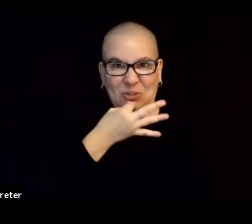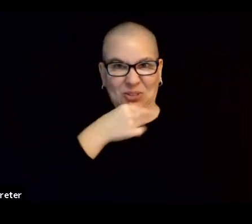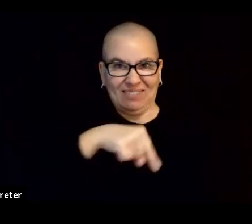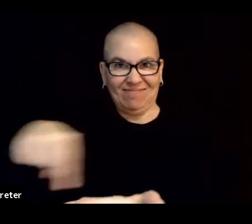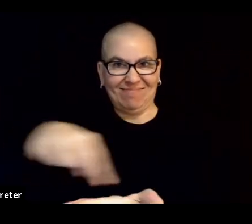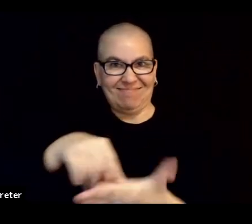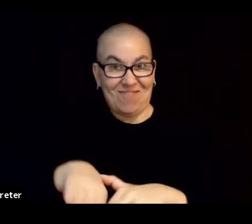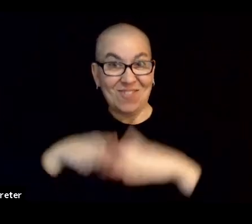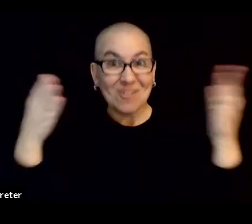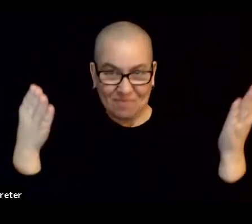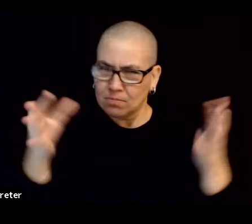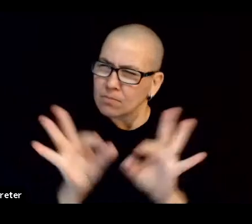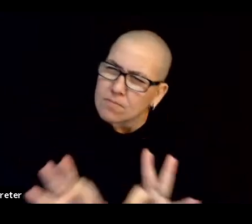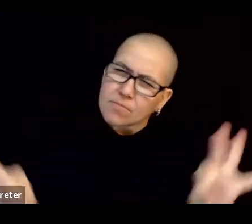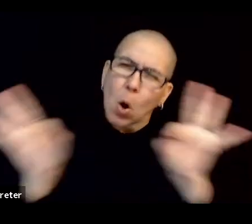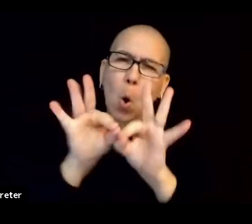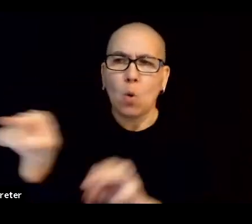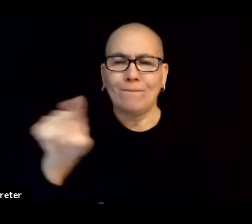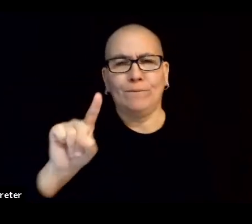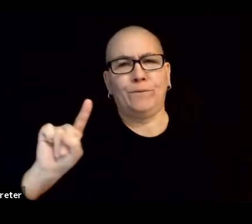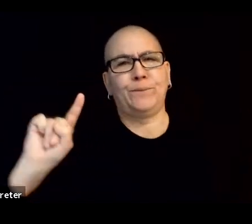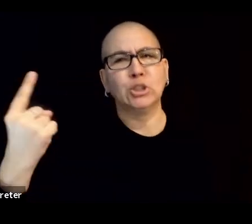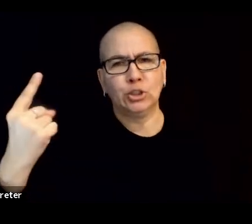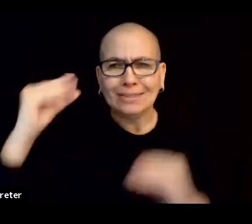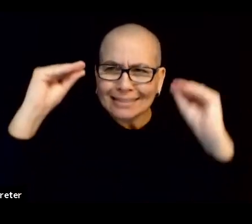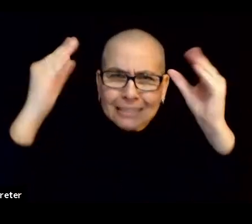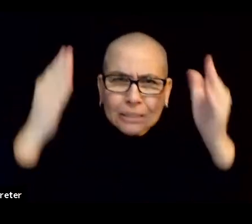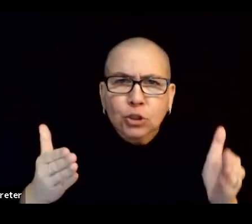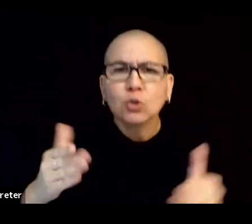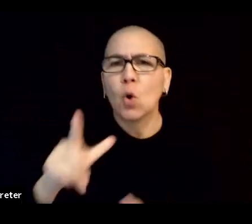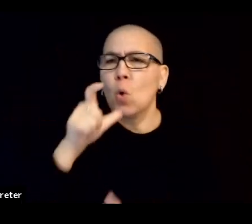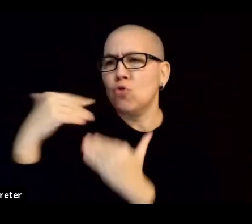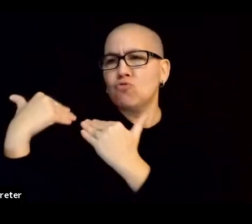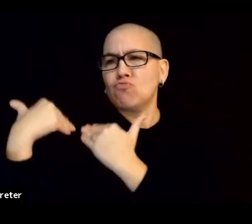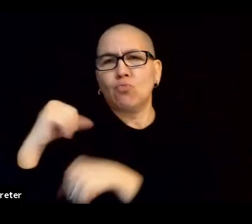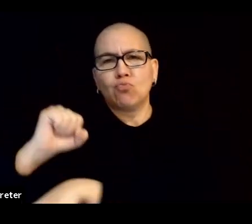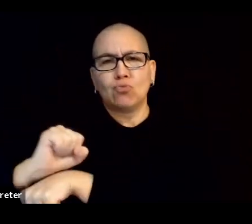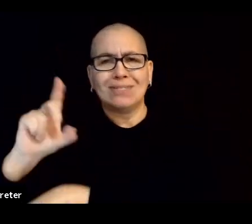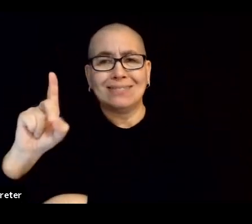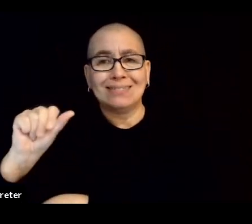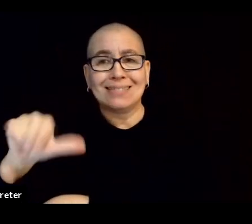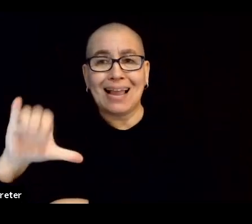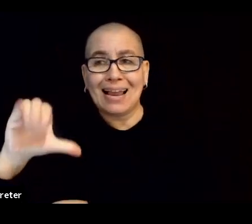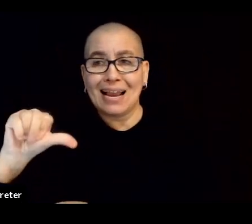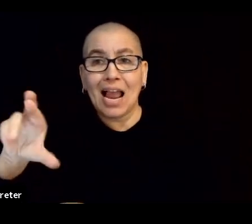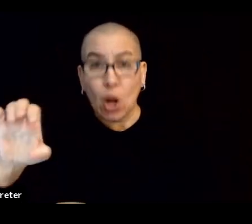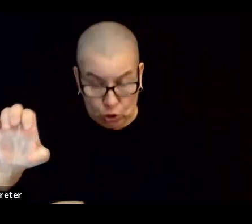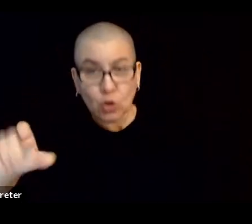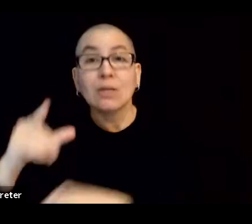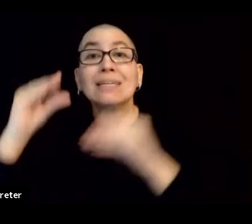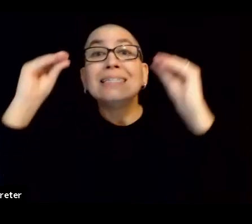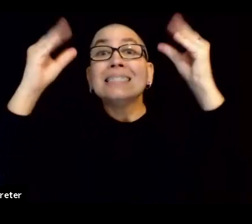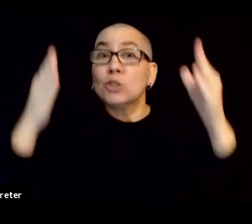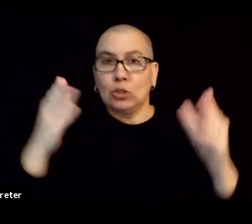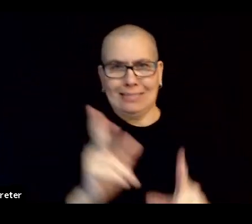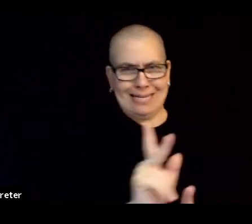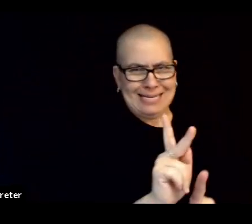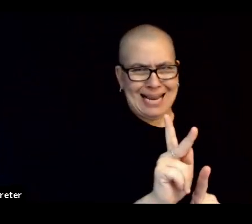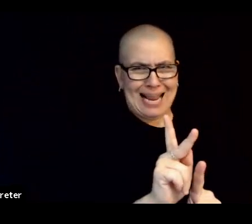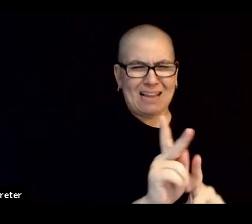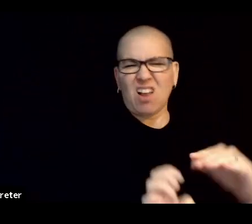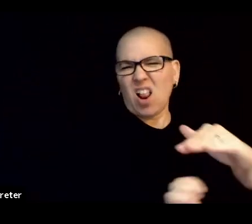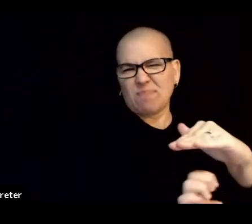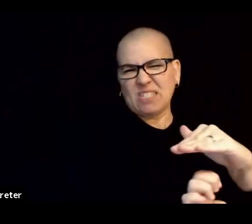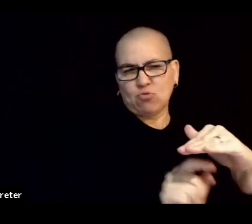be there. So we need to make sure, especially our pre-K to 5 teachers are getting in and getting vaccinated. And I would note